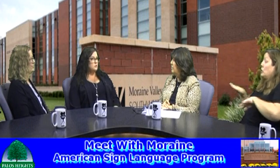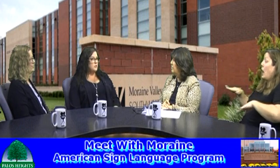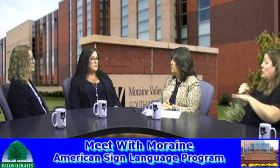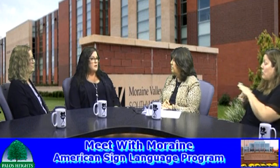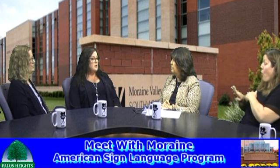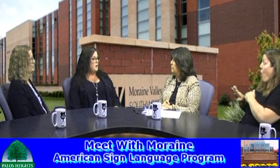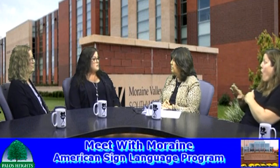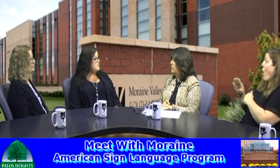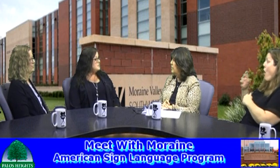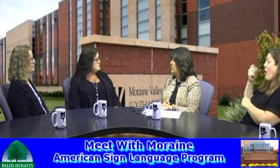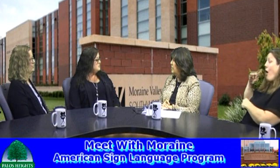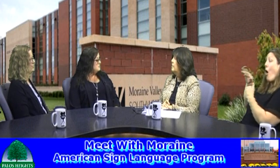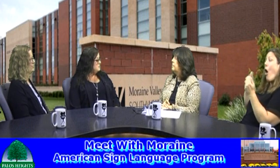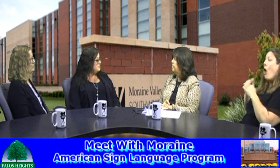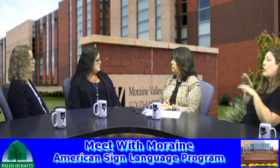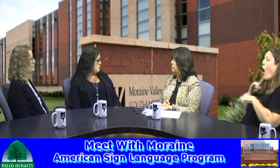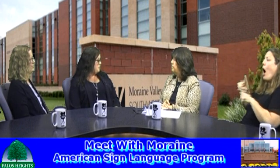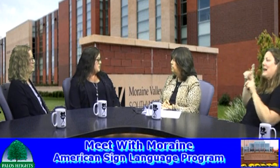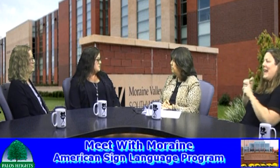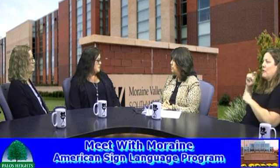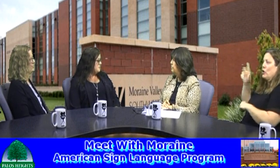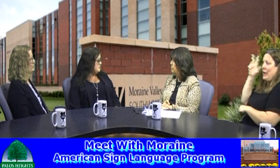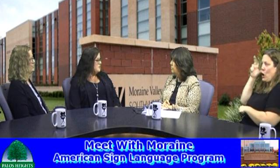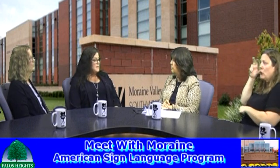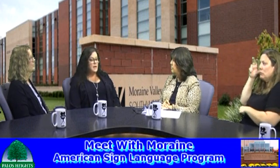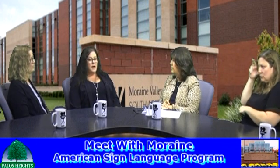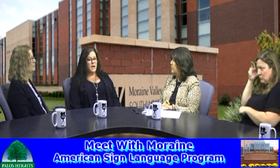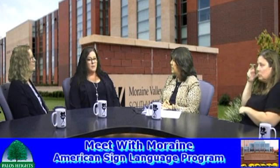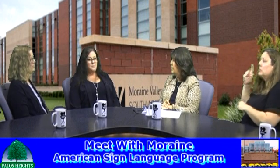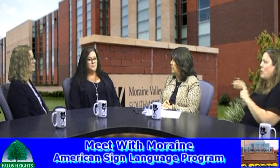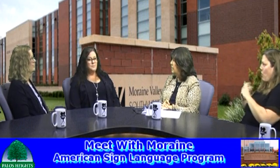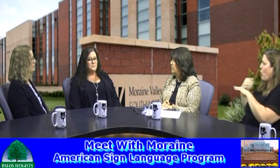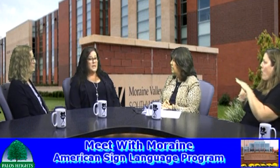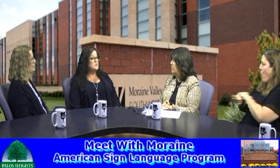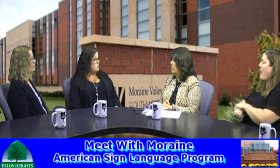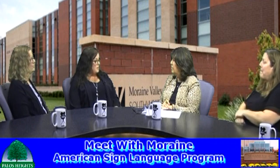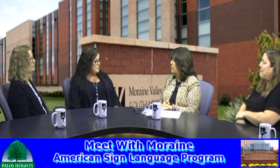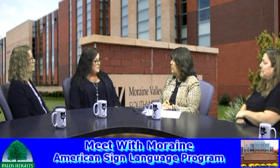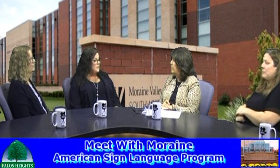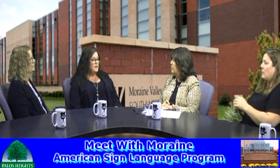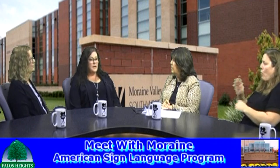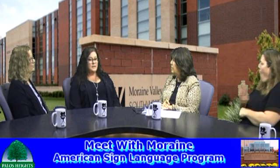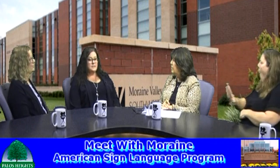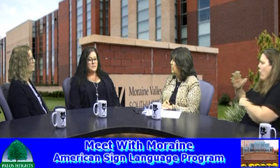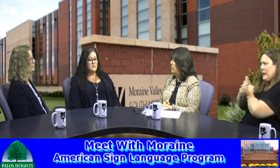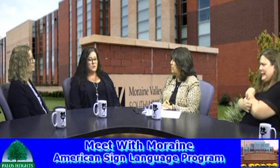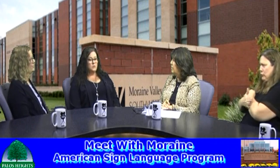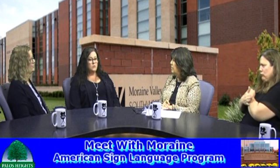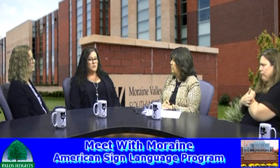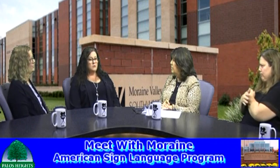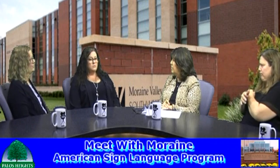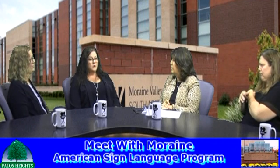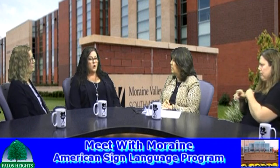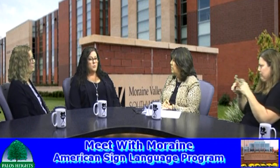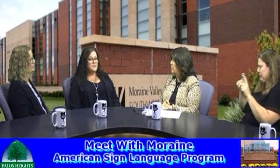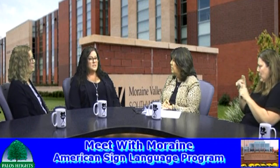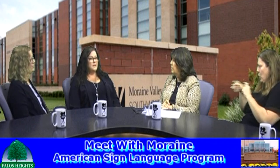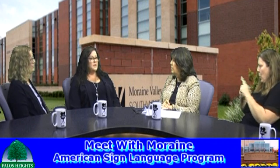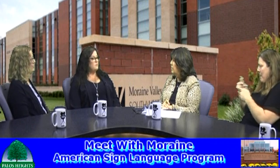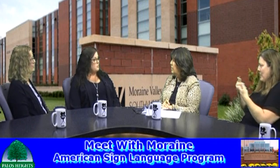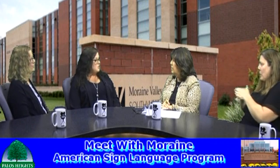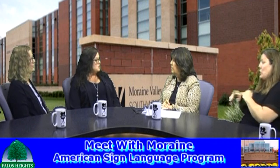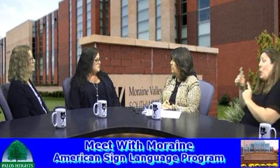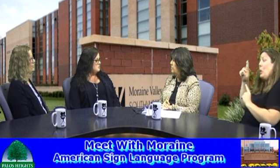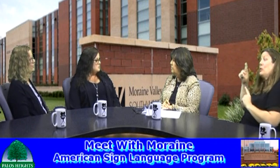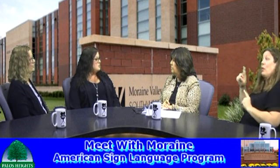all children are tested. Their hearing is tested nationwide, and so we're hoping to